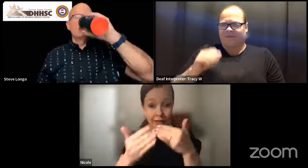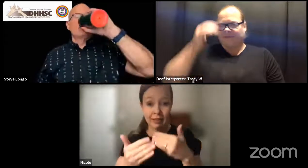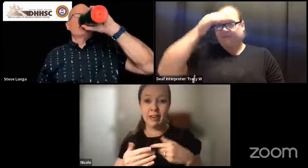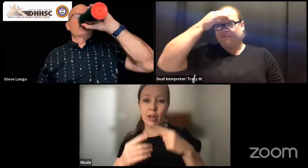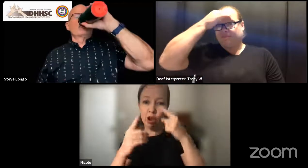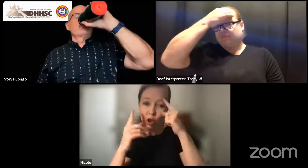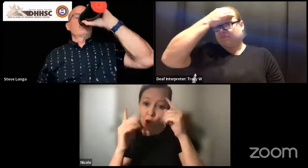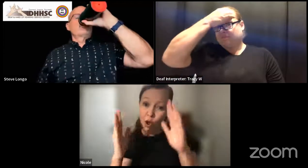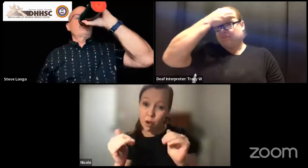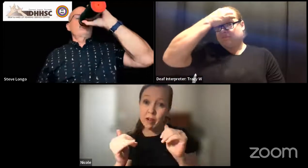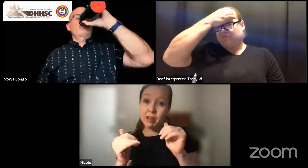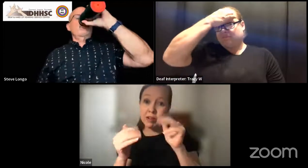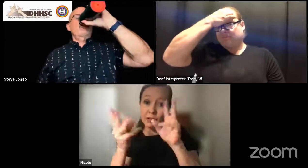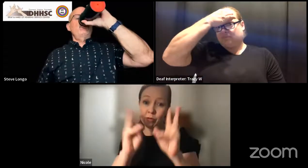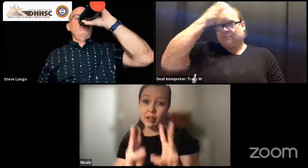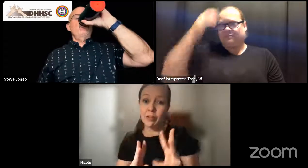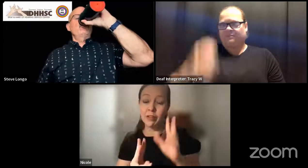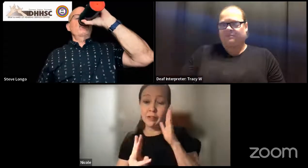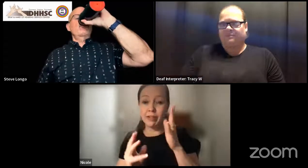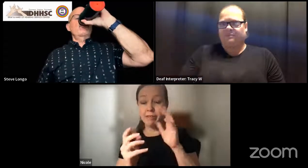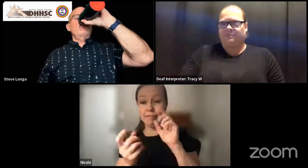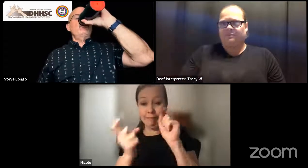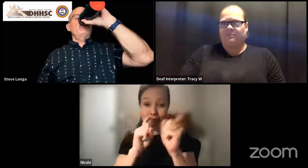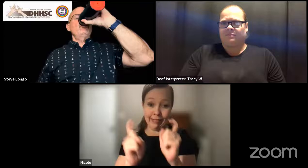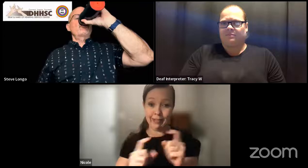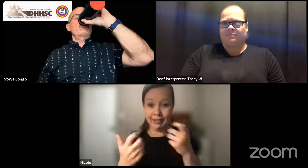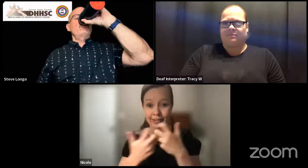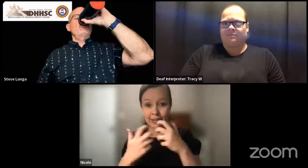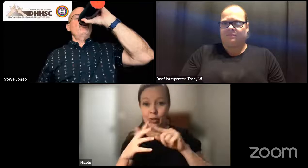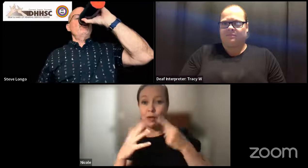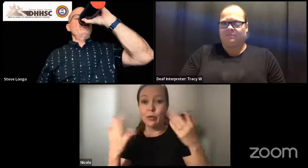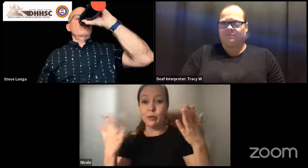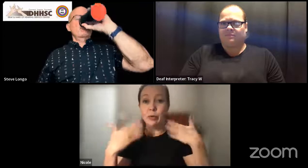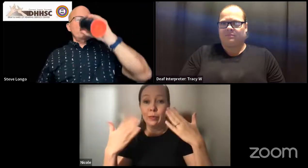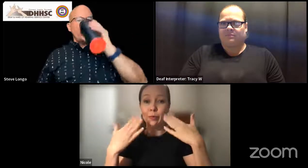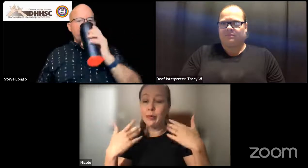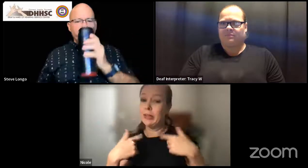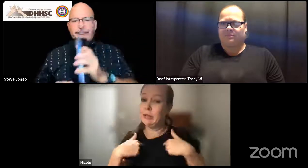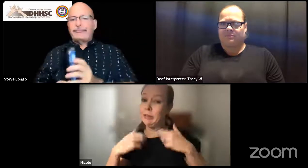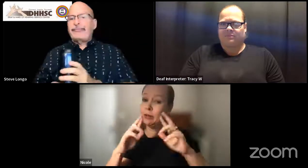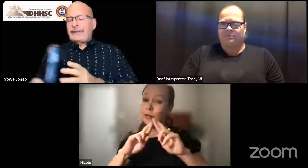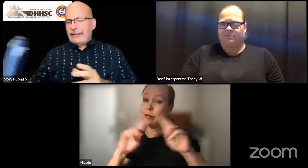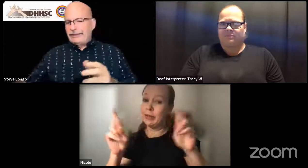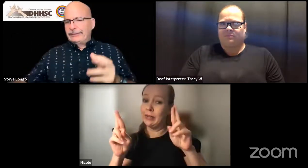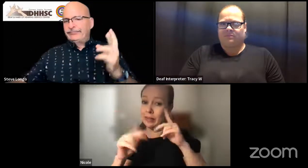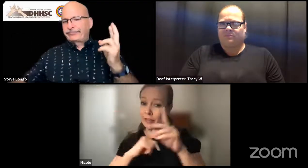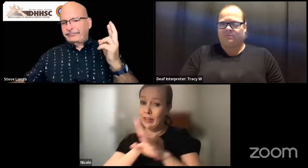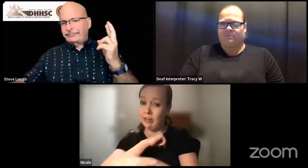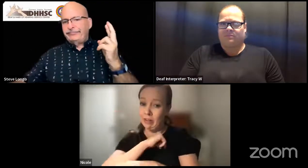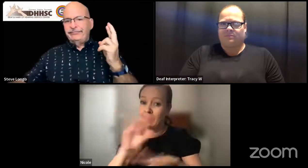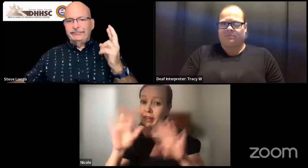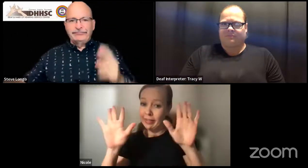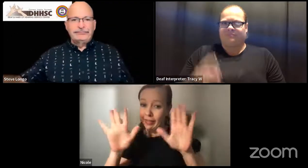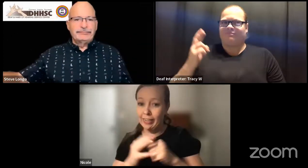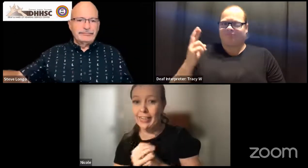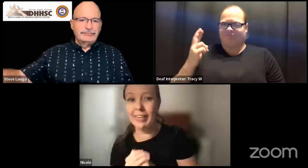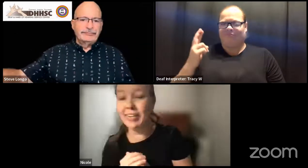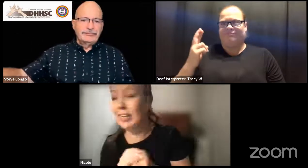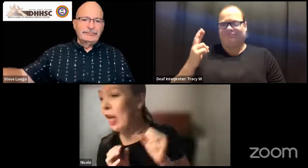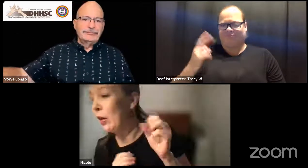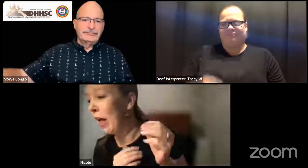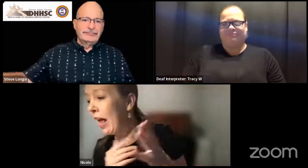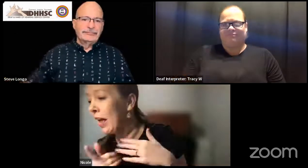and the summer's already gone. Coming into fall, I'm really hoping that the weather will be much cooler very soon. I